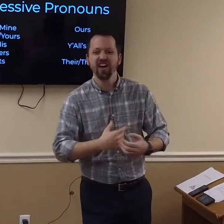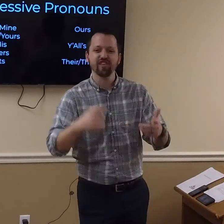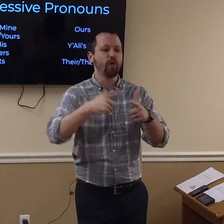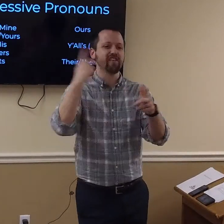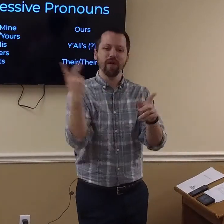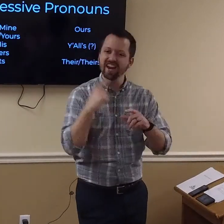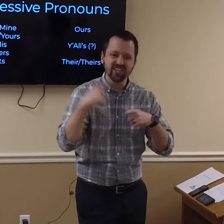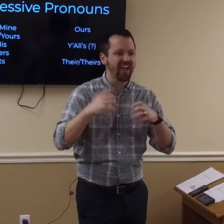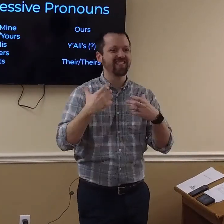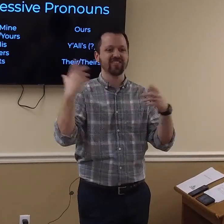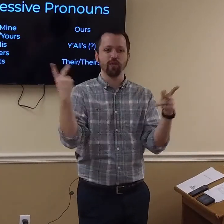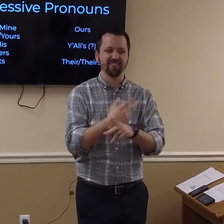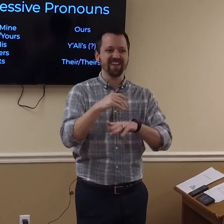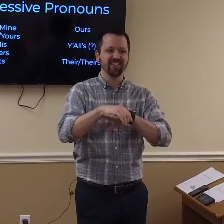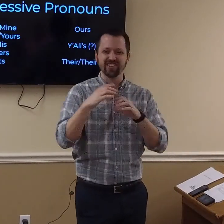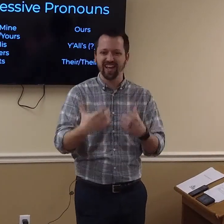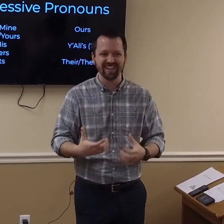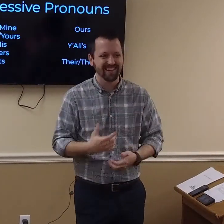It's the worst Spanish class, it's the worst English class. English